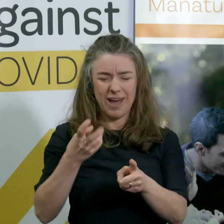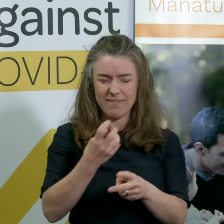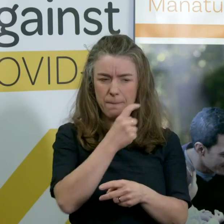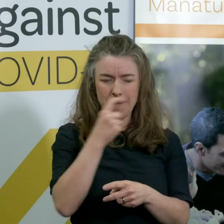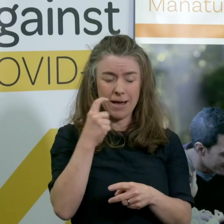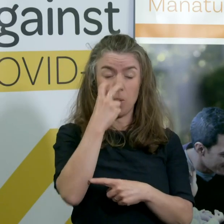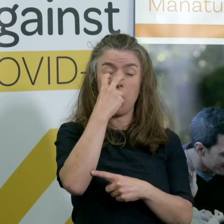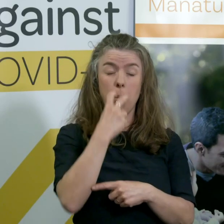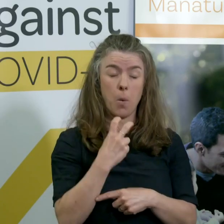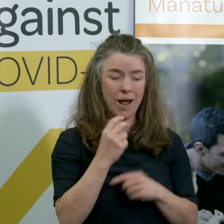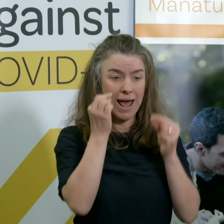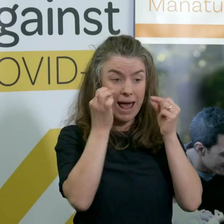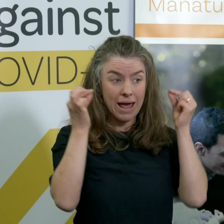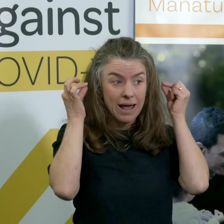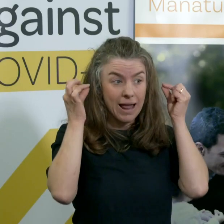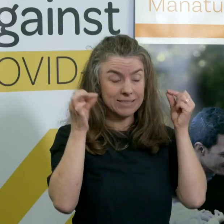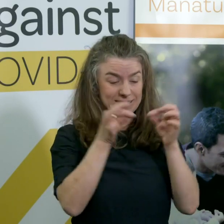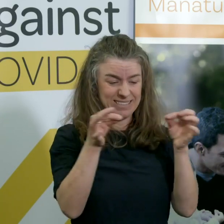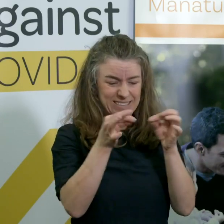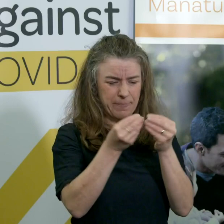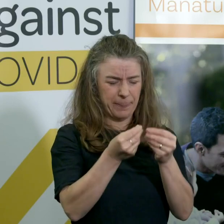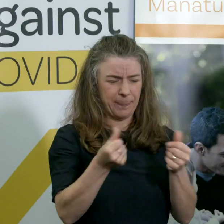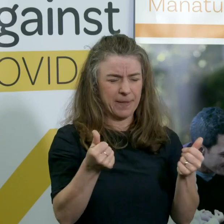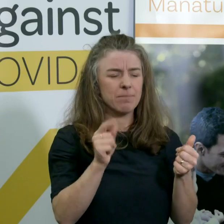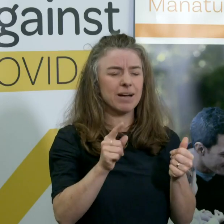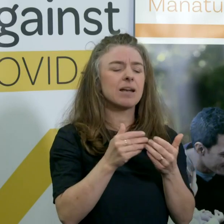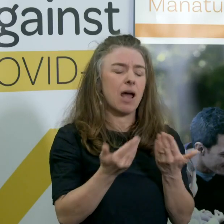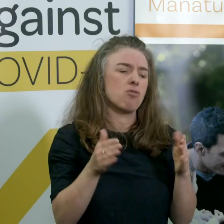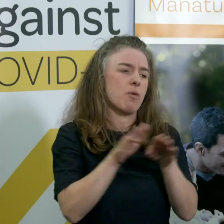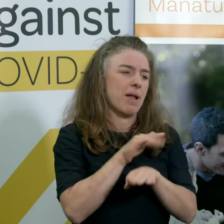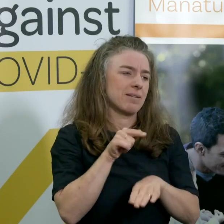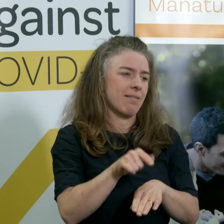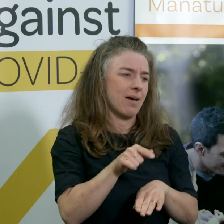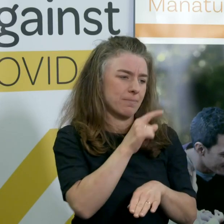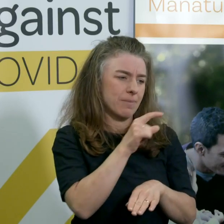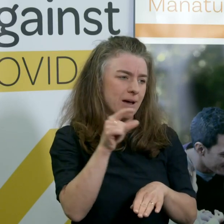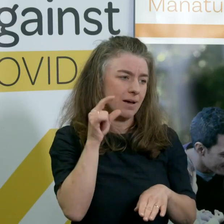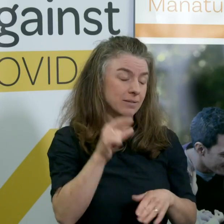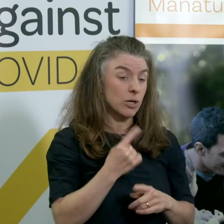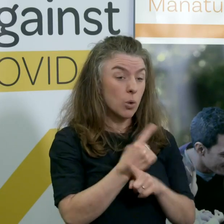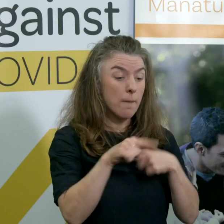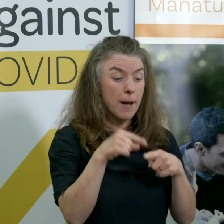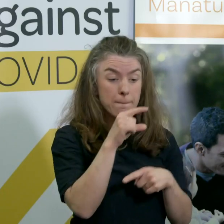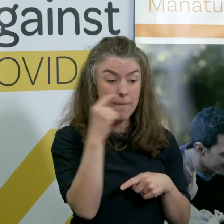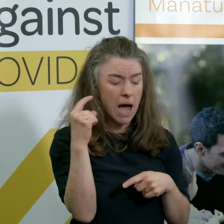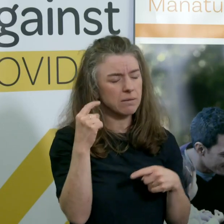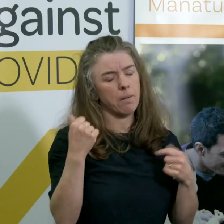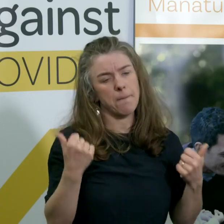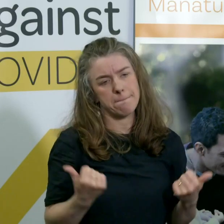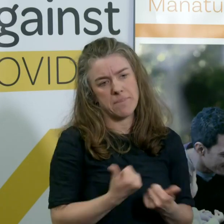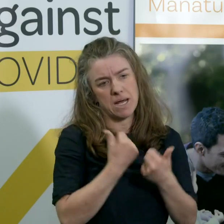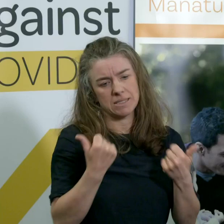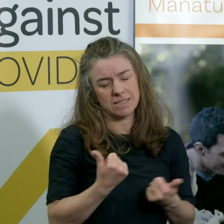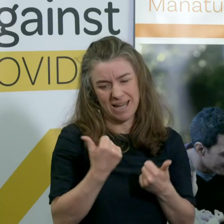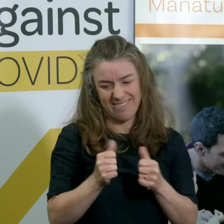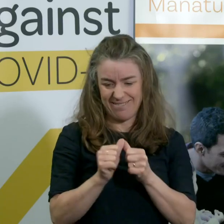that the elastic had perished. That's been now replaced, and as I say, in terms of masks, we have